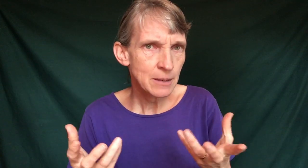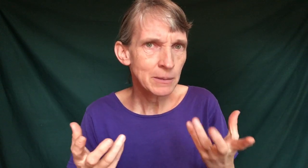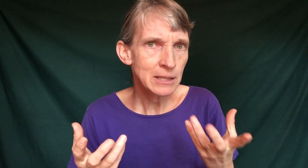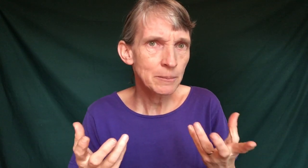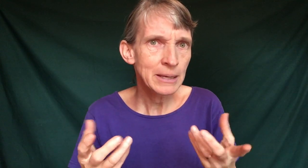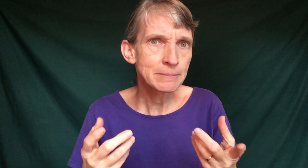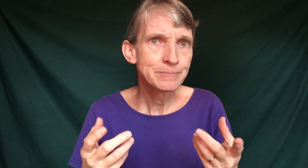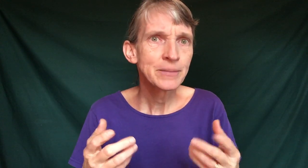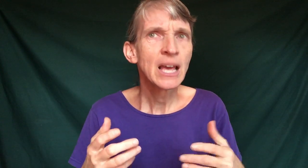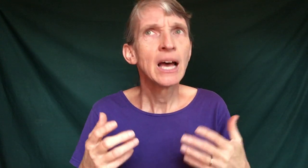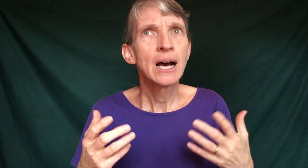little bit